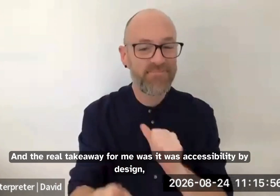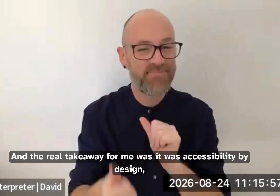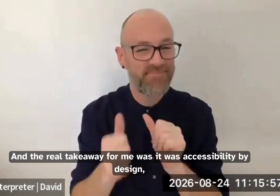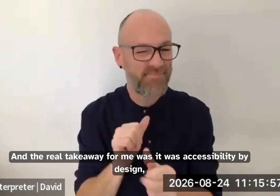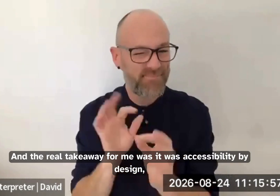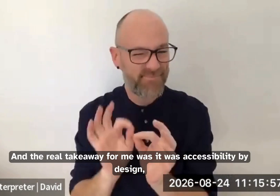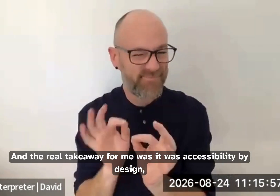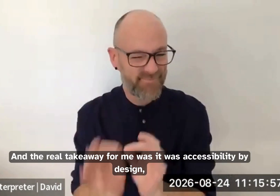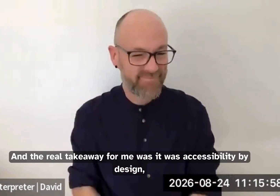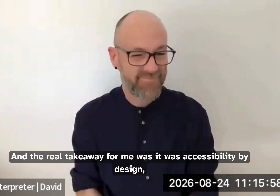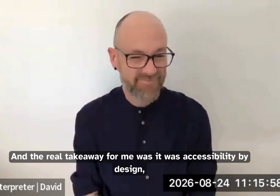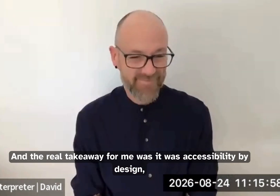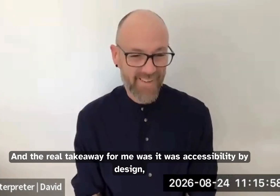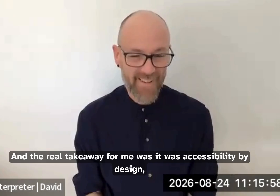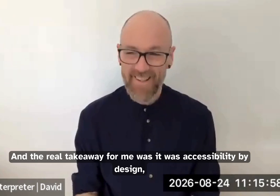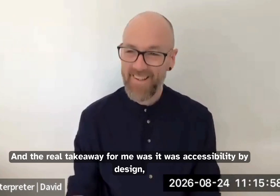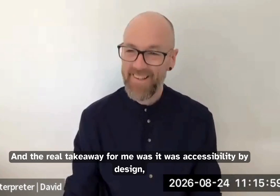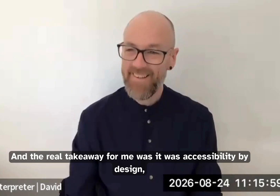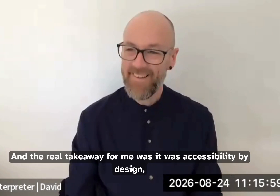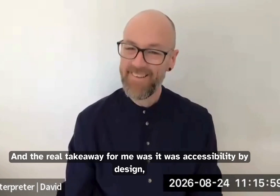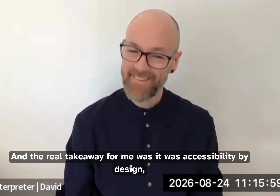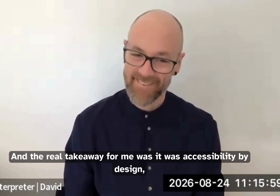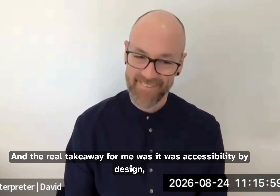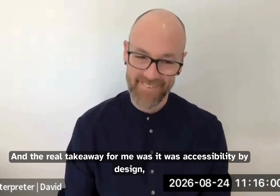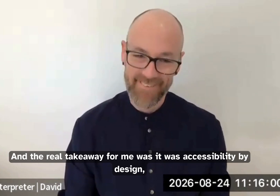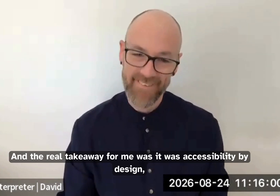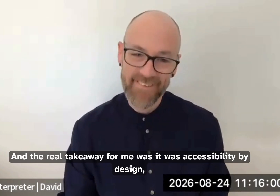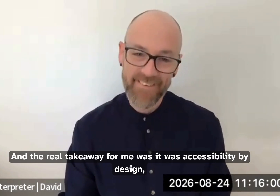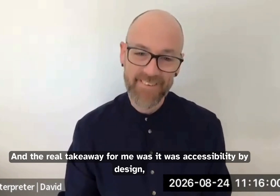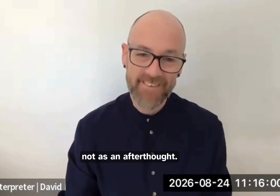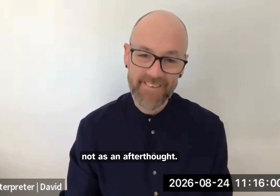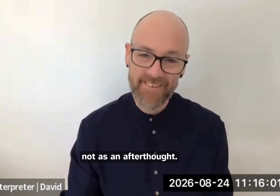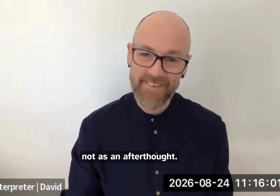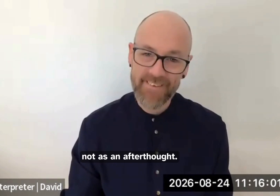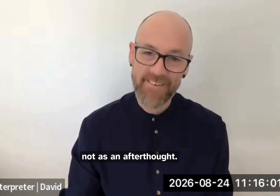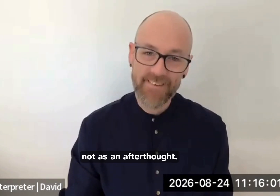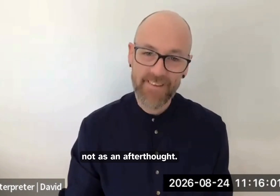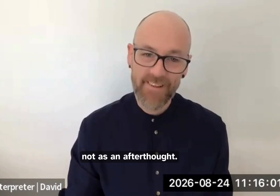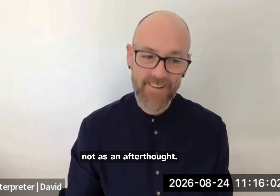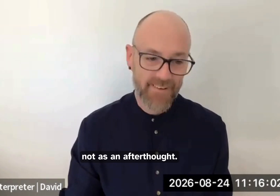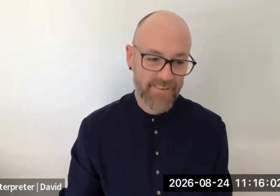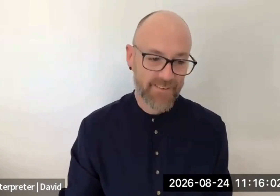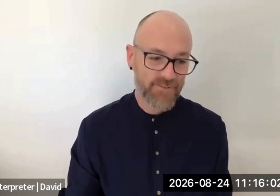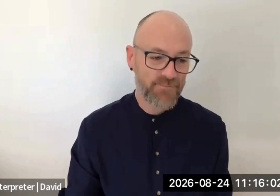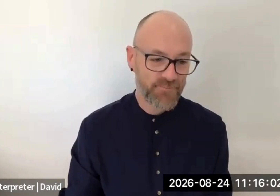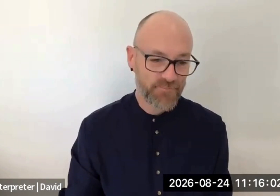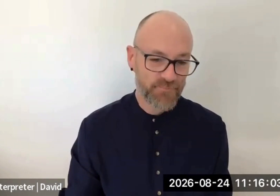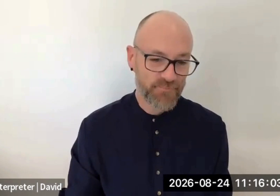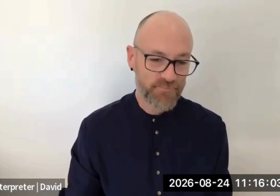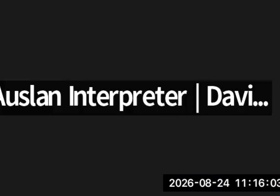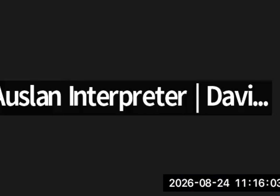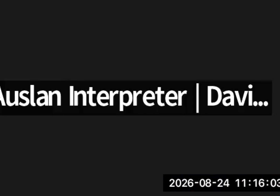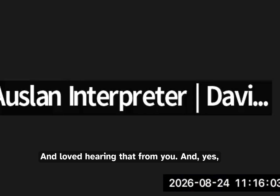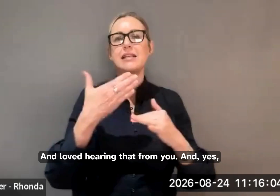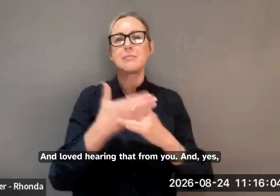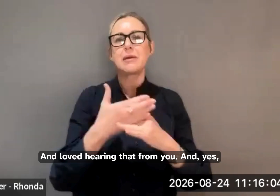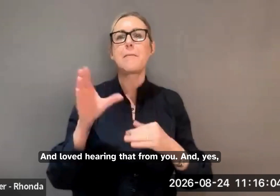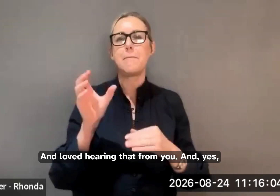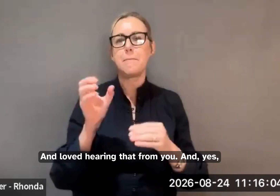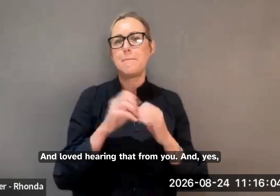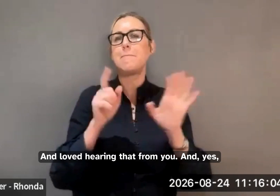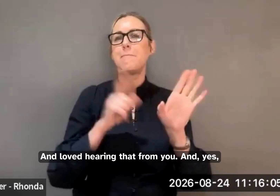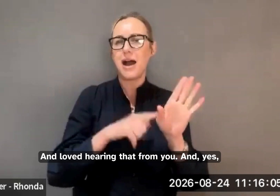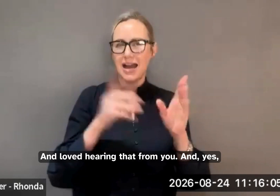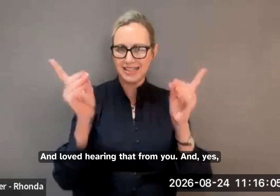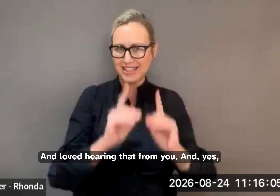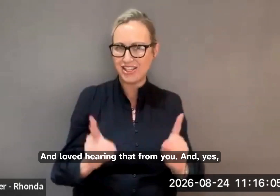And the real takeaway for me was it was accessibility by design, not as an afterthought. Yes. And